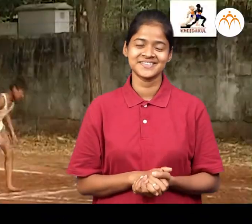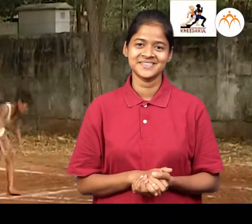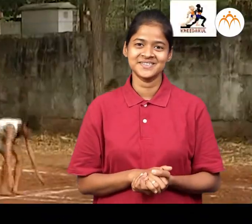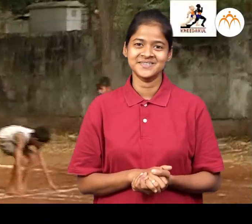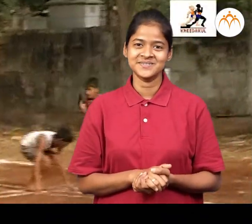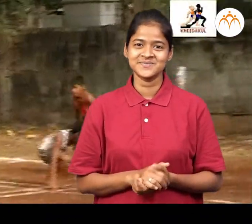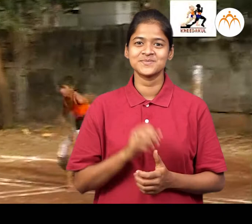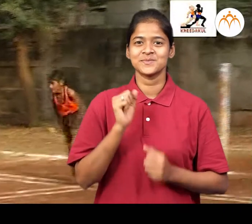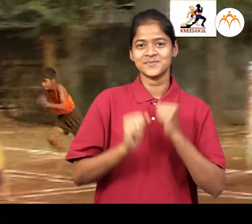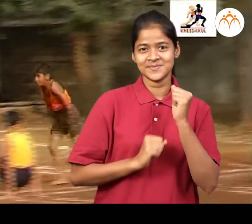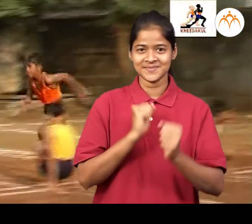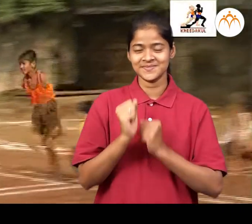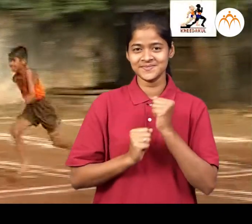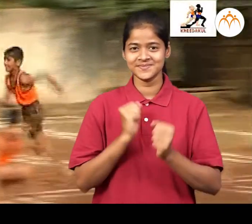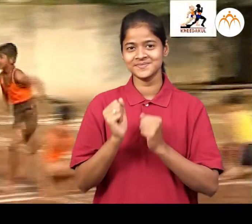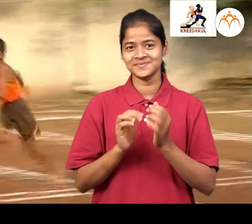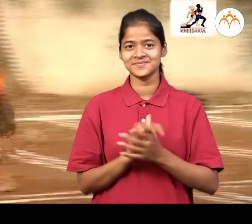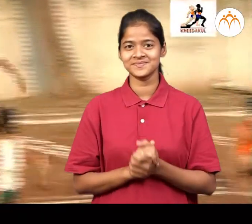To run